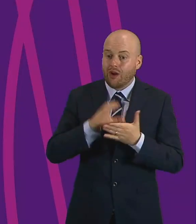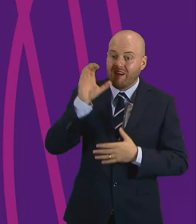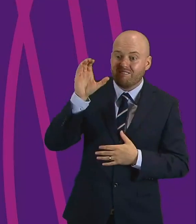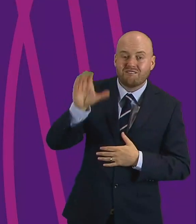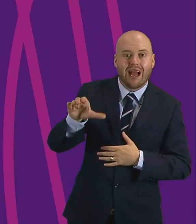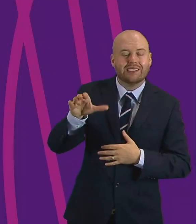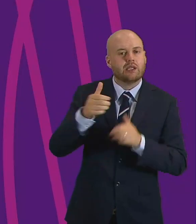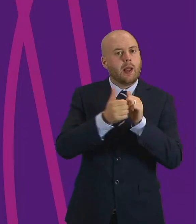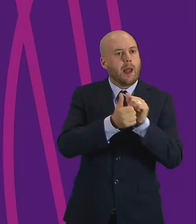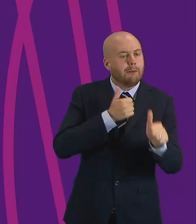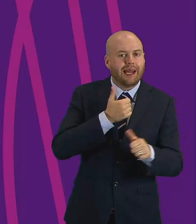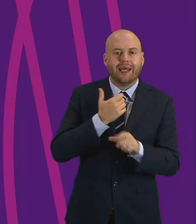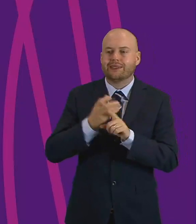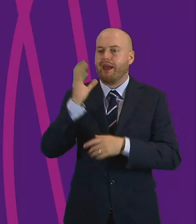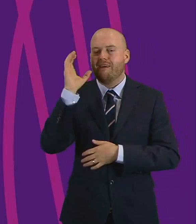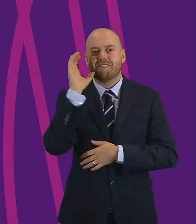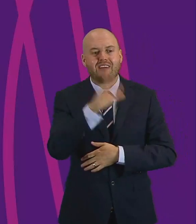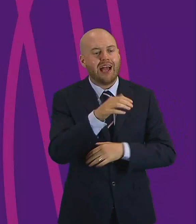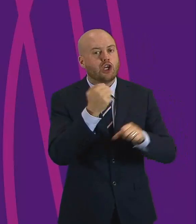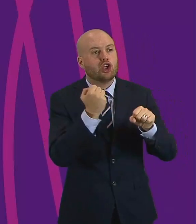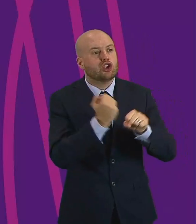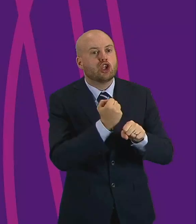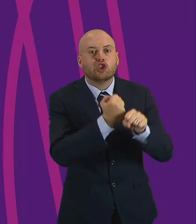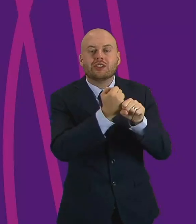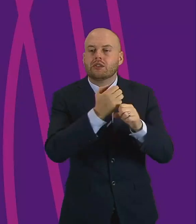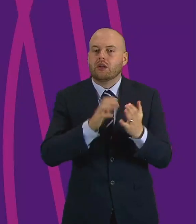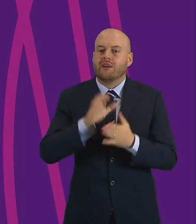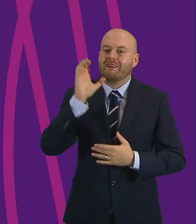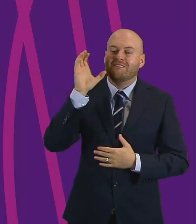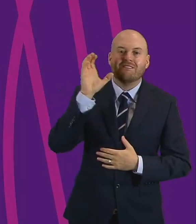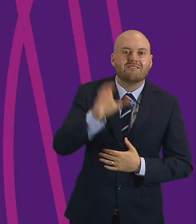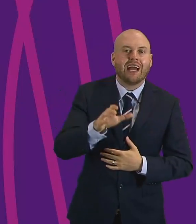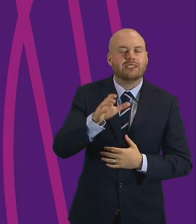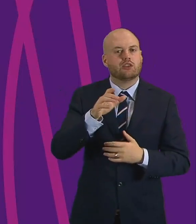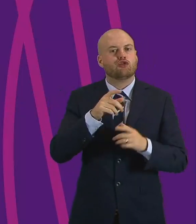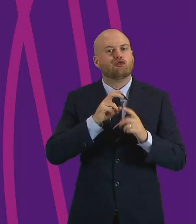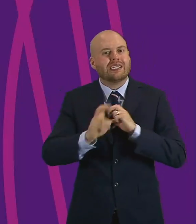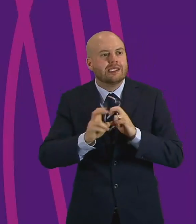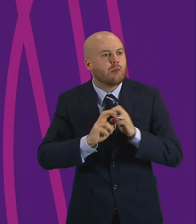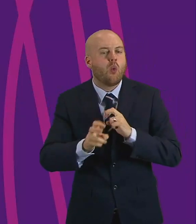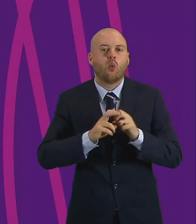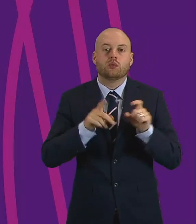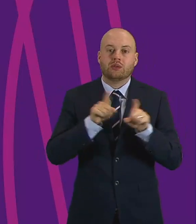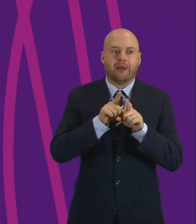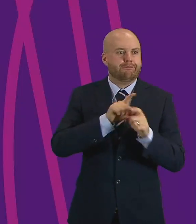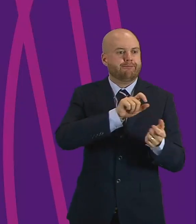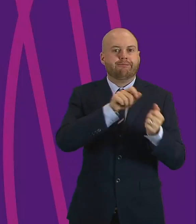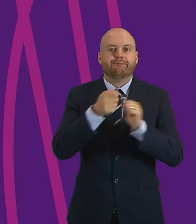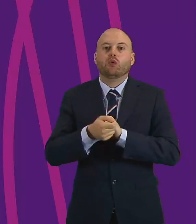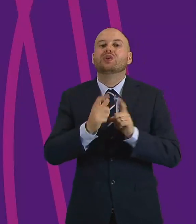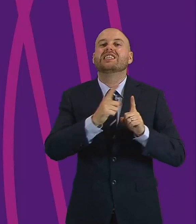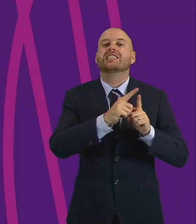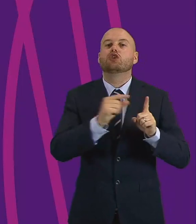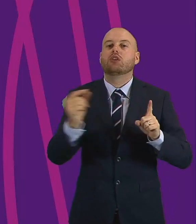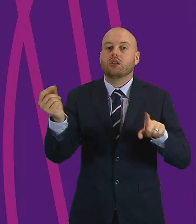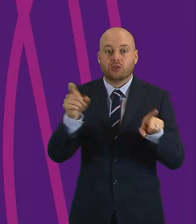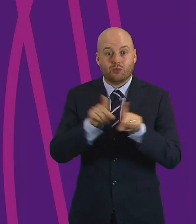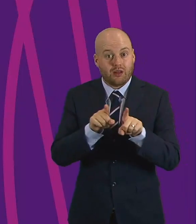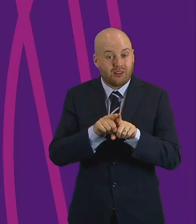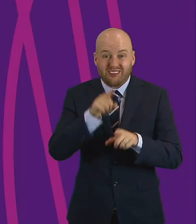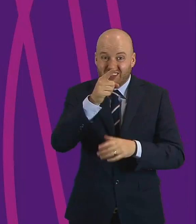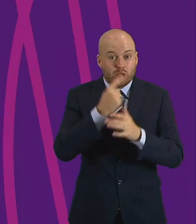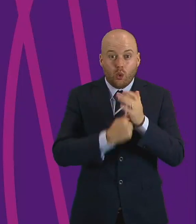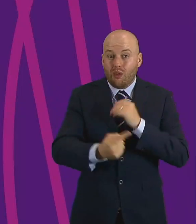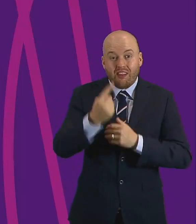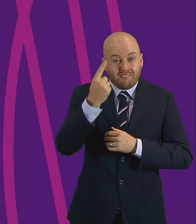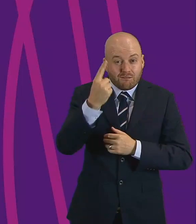projects, in regeneration, in transport and in digitalisation. And that will be just the first phase of our